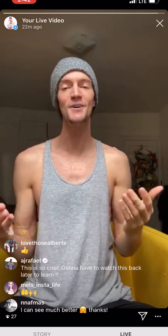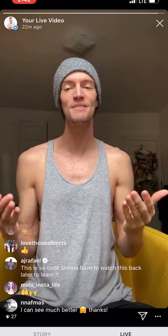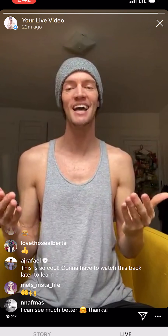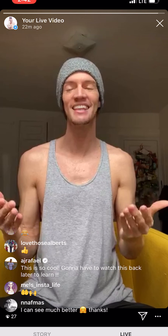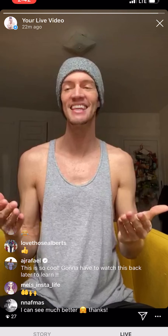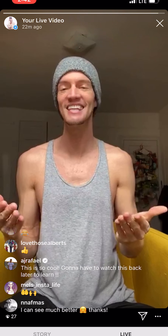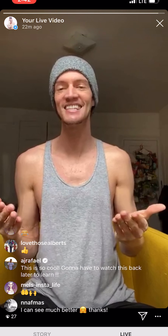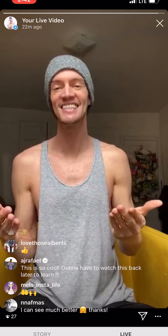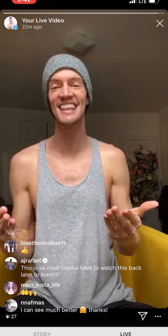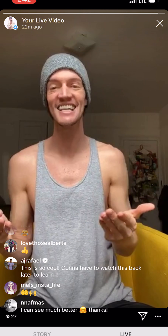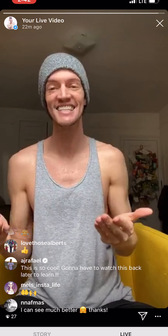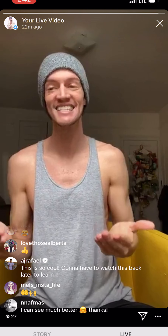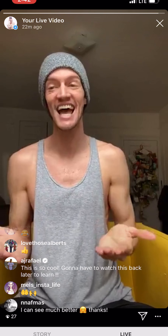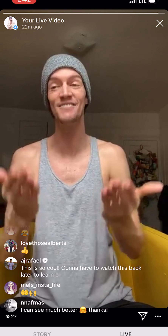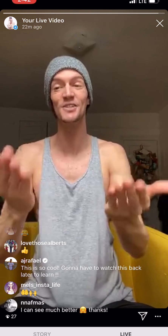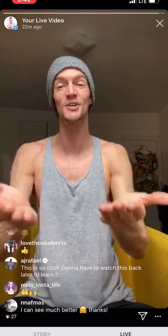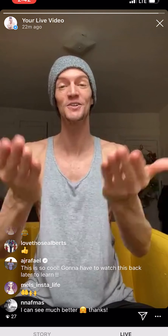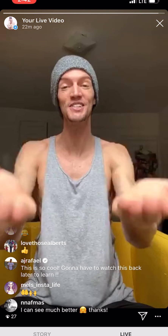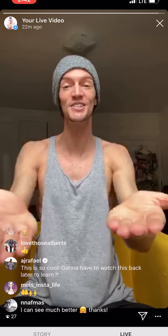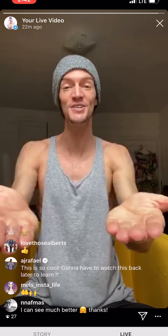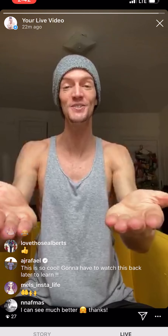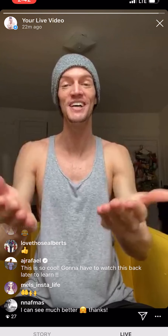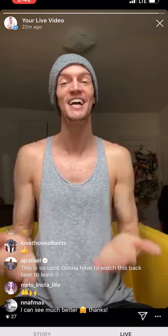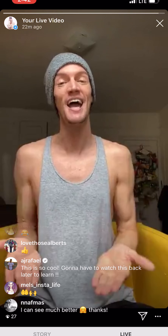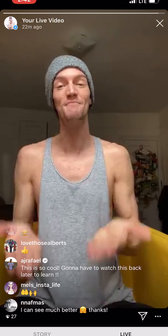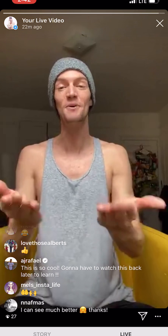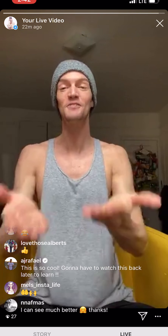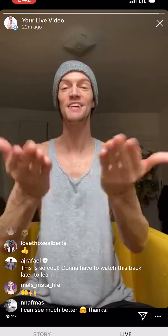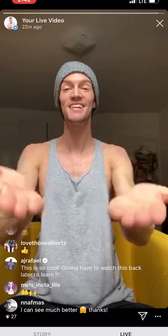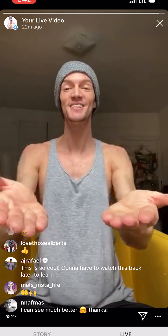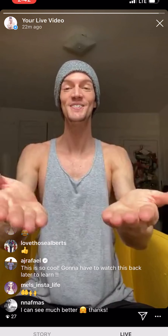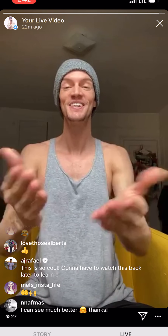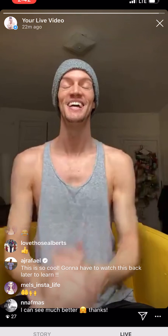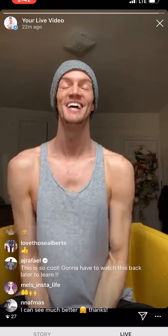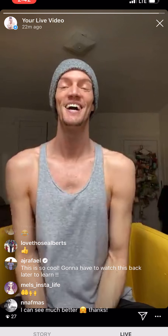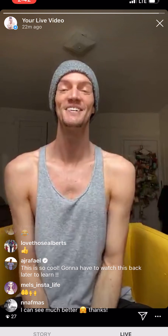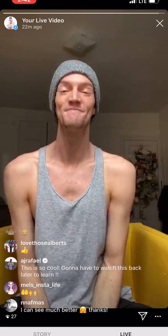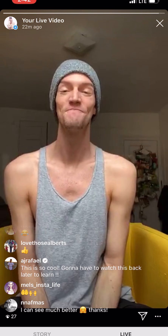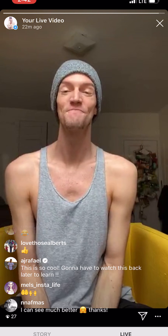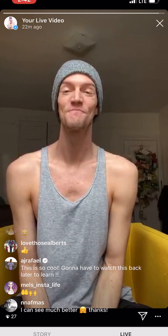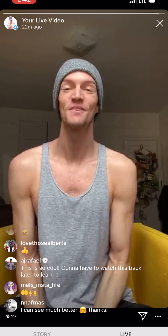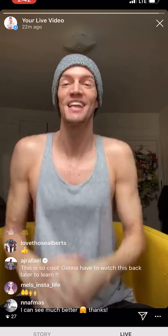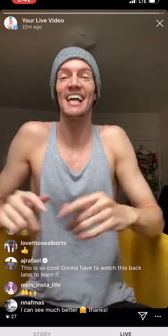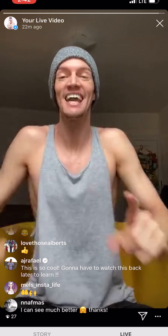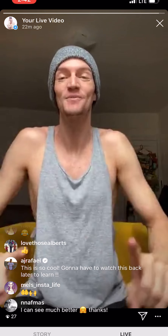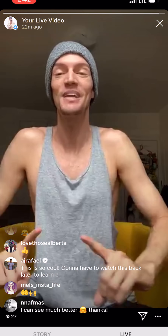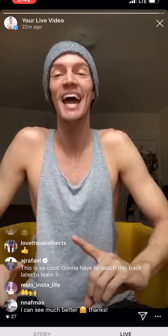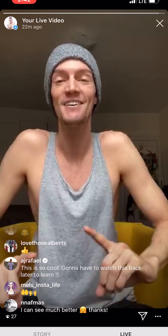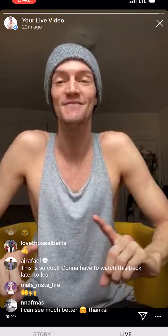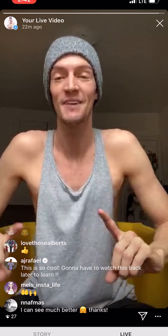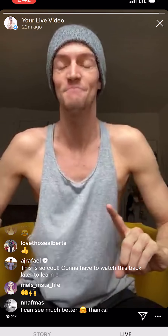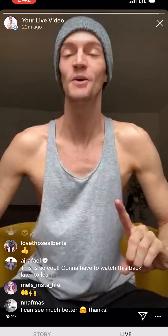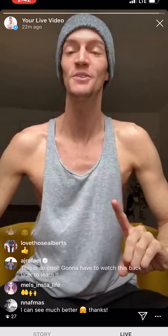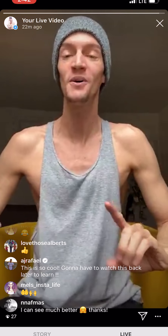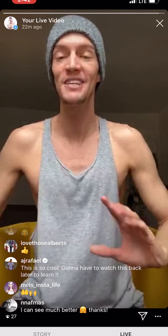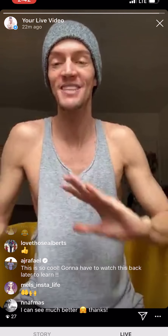that these lessons have encouraged you and motivated you. Um, again, we have, I've posted all these on